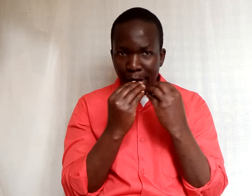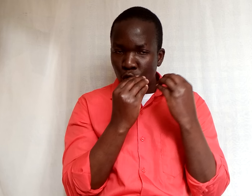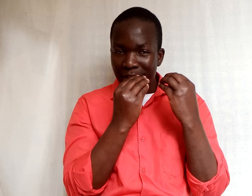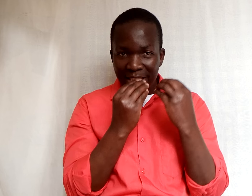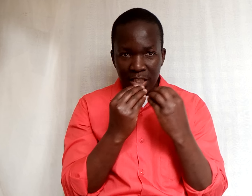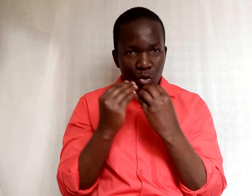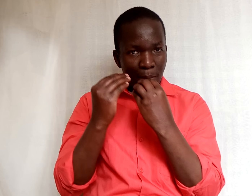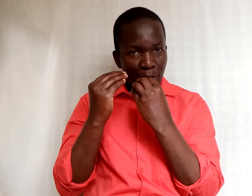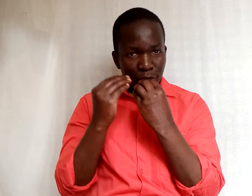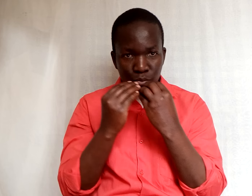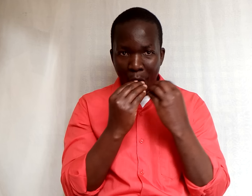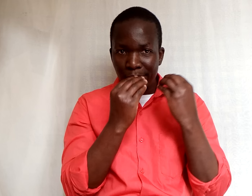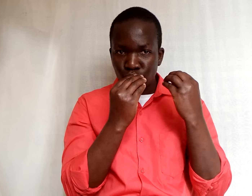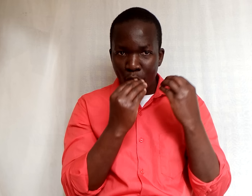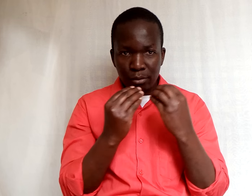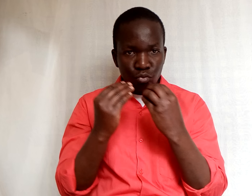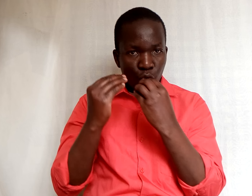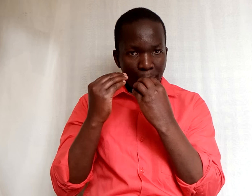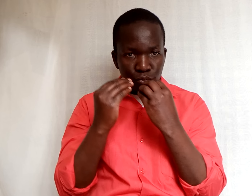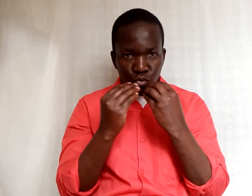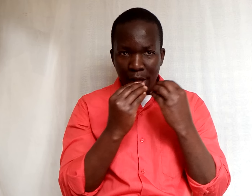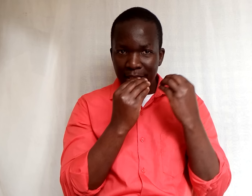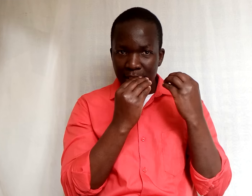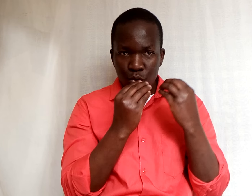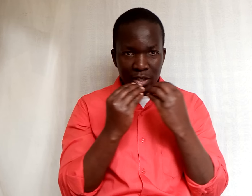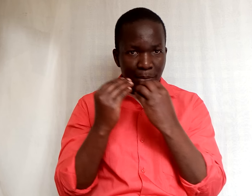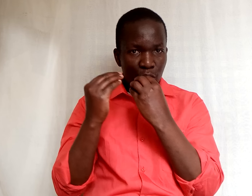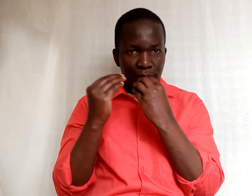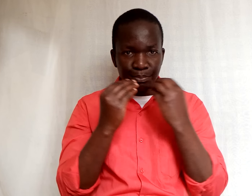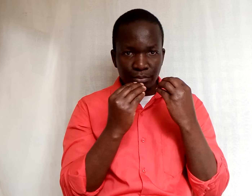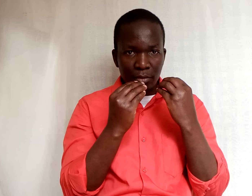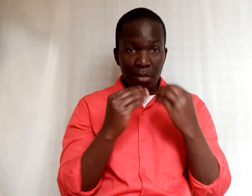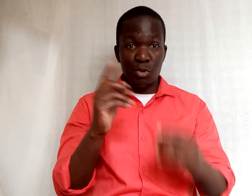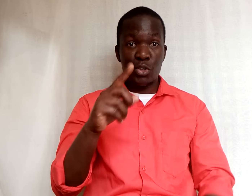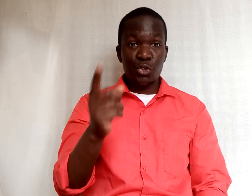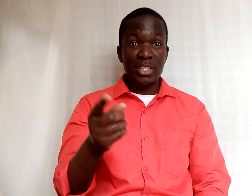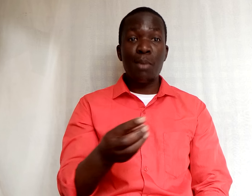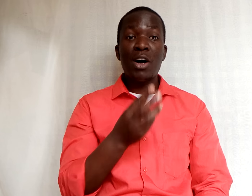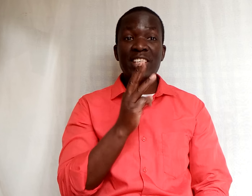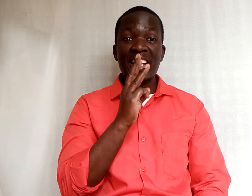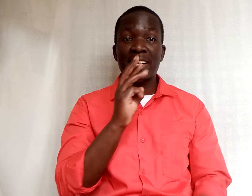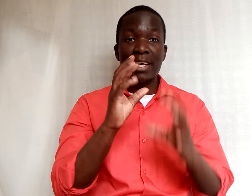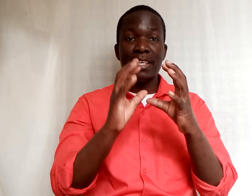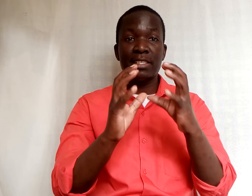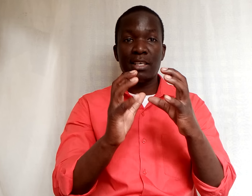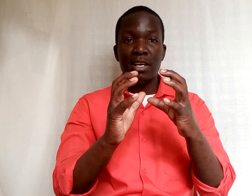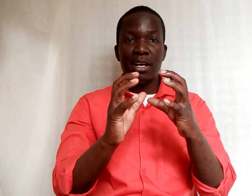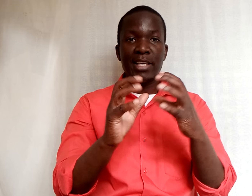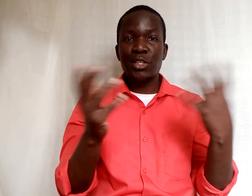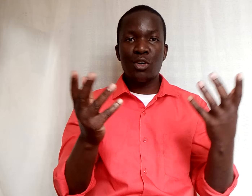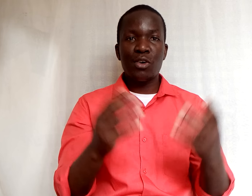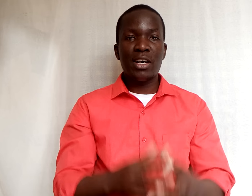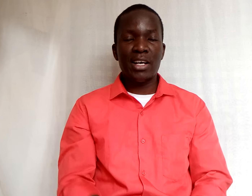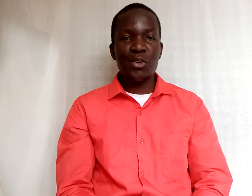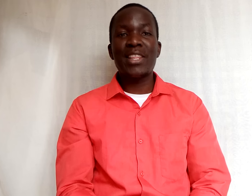So this is watermelon. This is watermelon. But when you see someone signing like this, just know